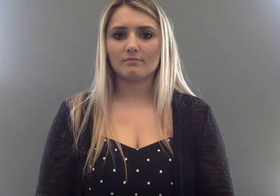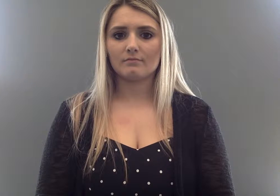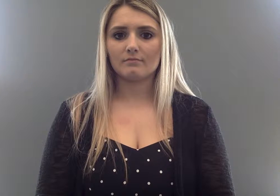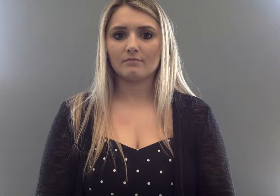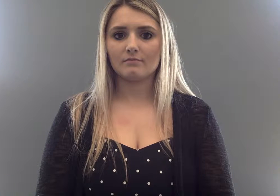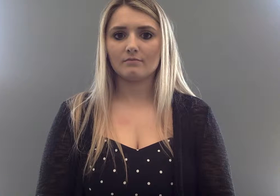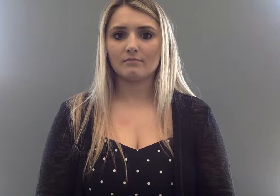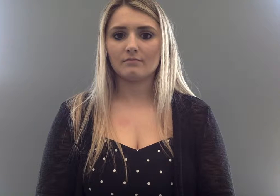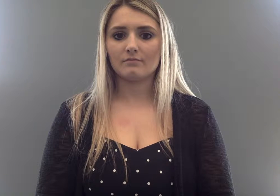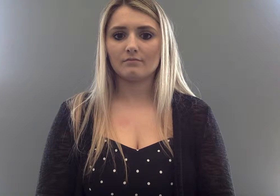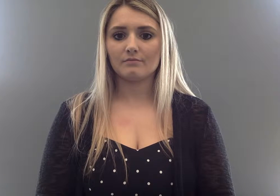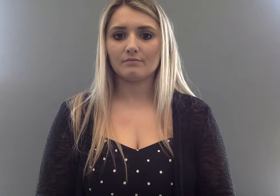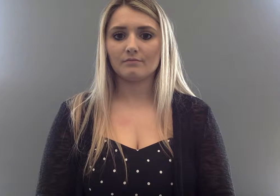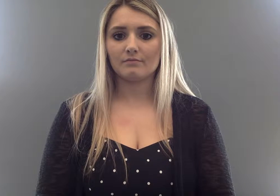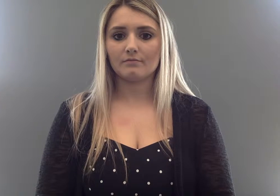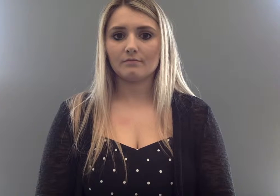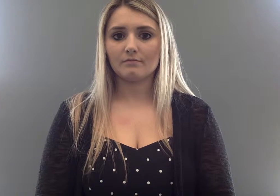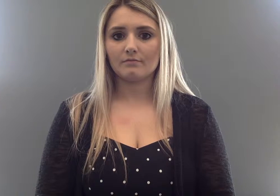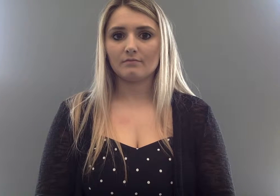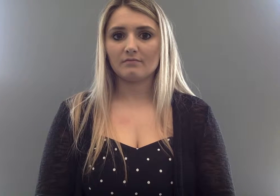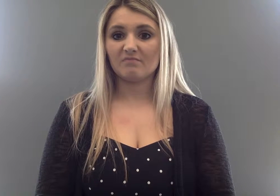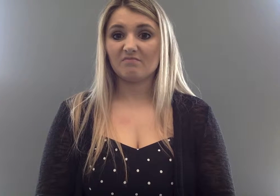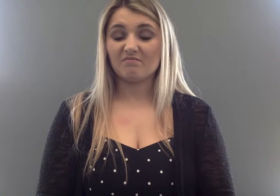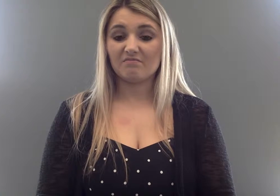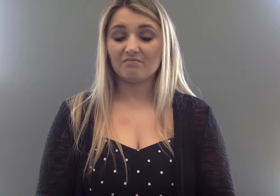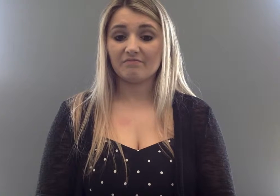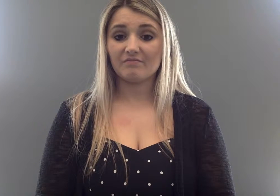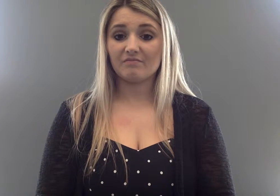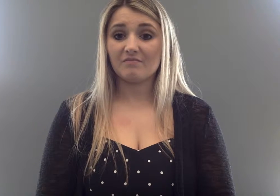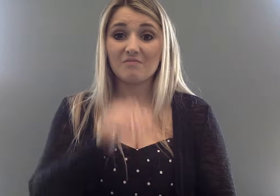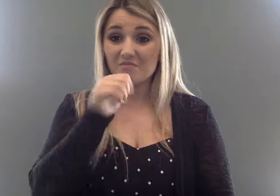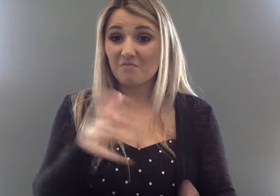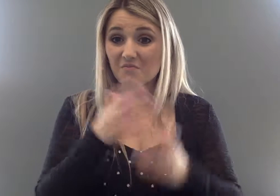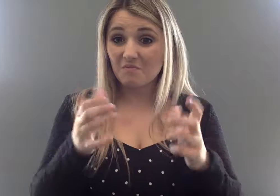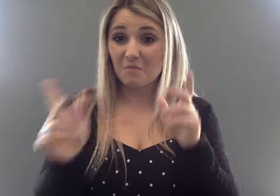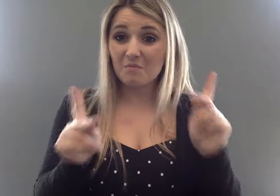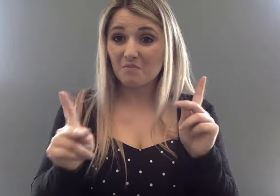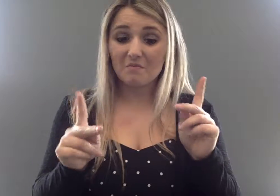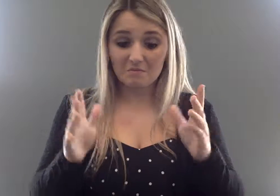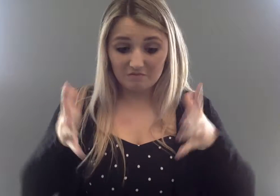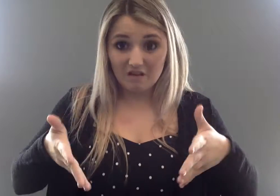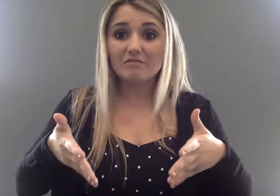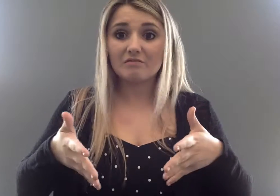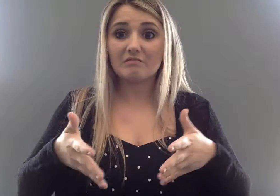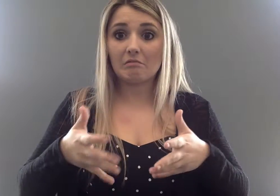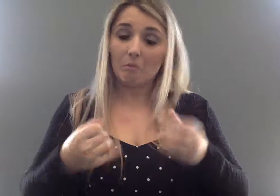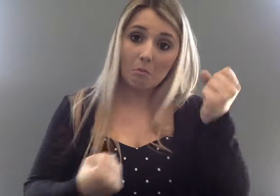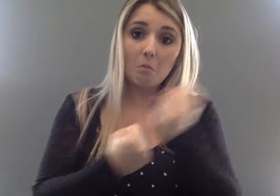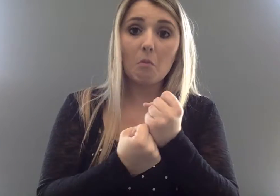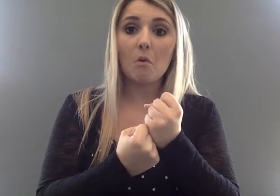you, give you money if you needed it.